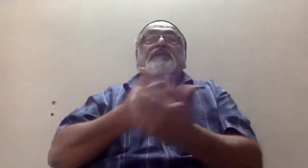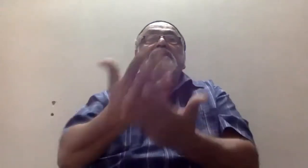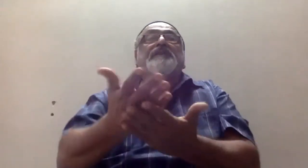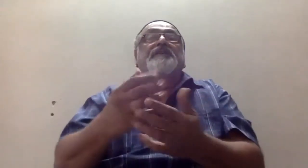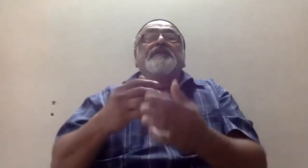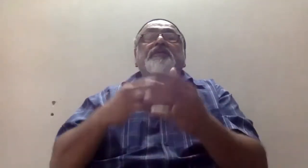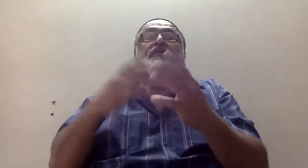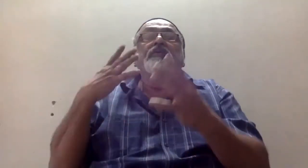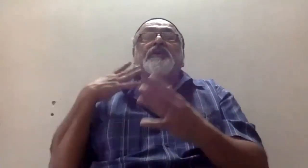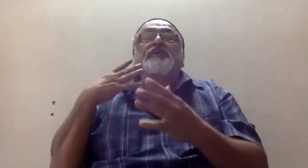a case of